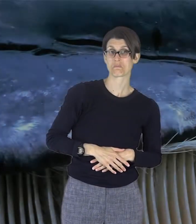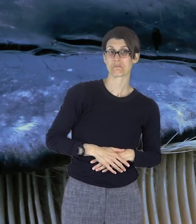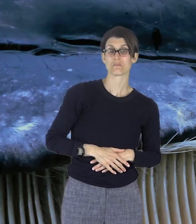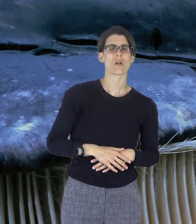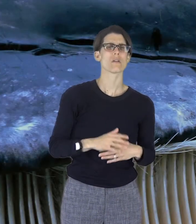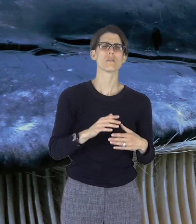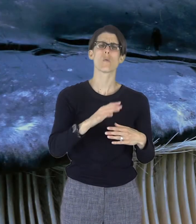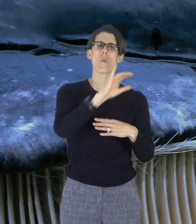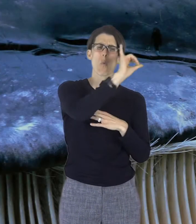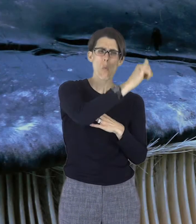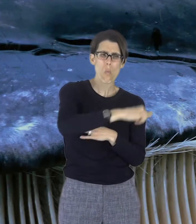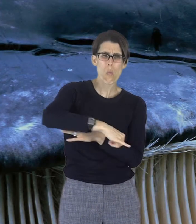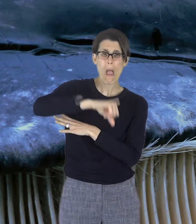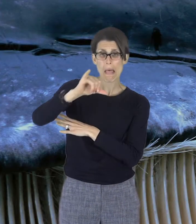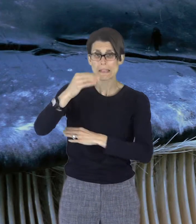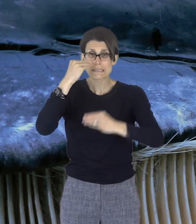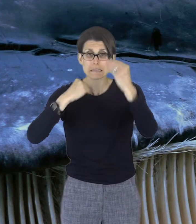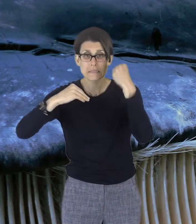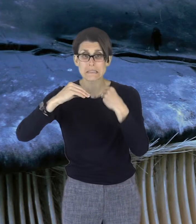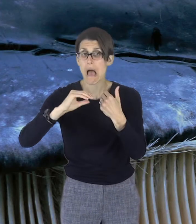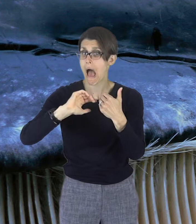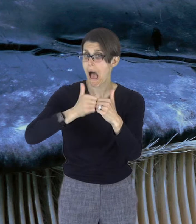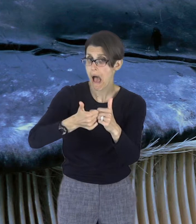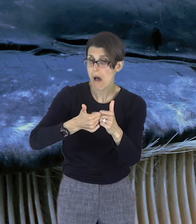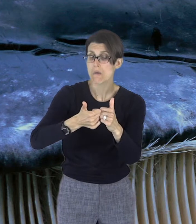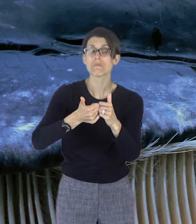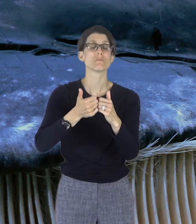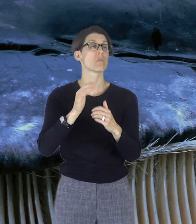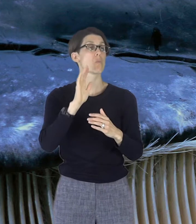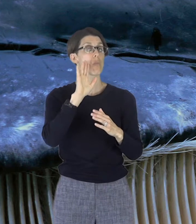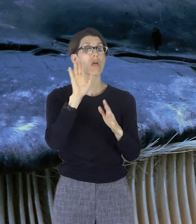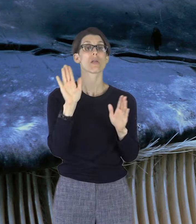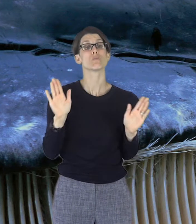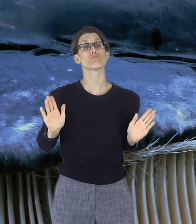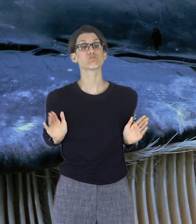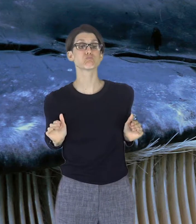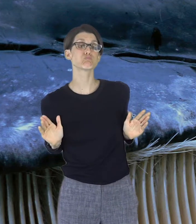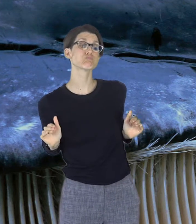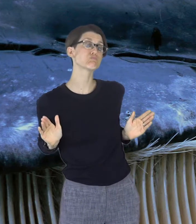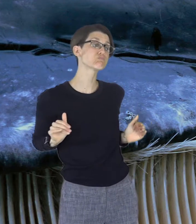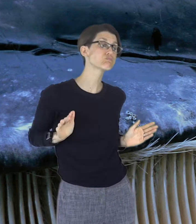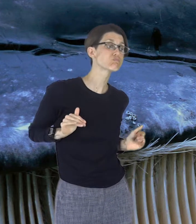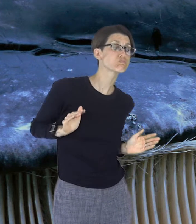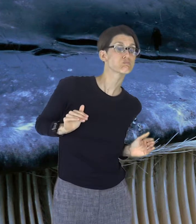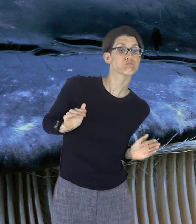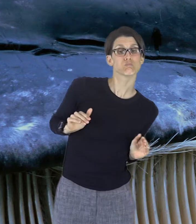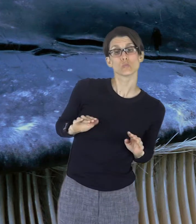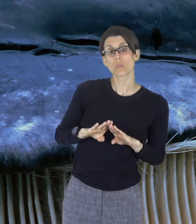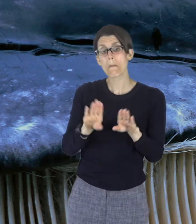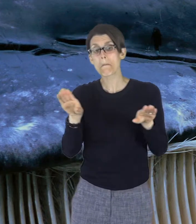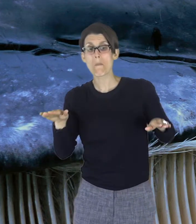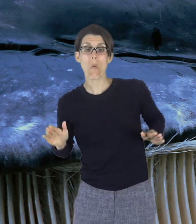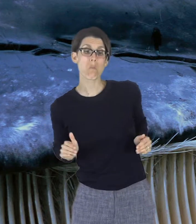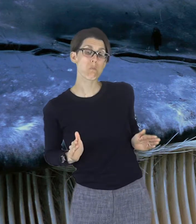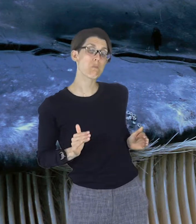When the whale feeds, it opens its mouth, swims through the water, and the fish, krill, and water come